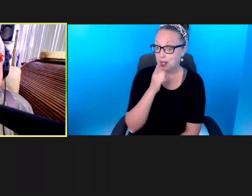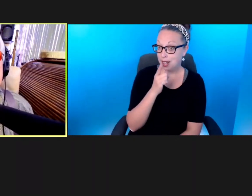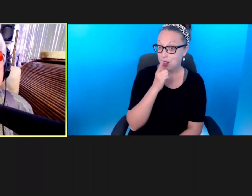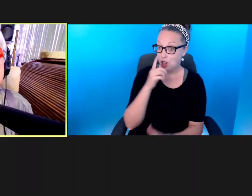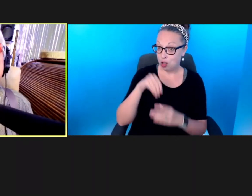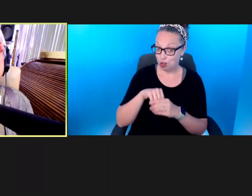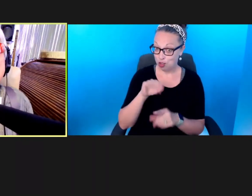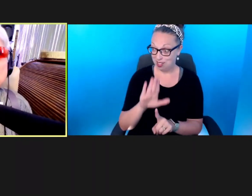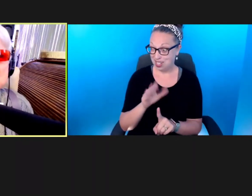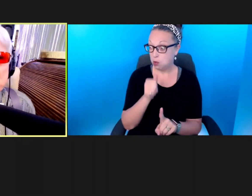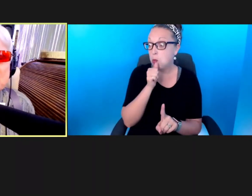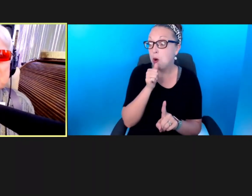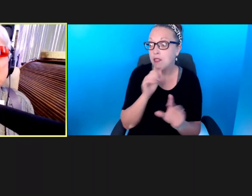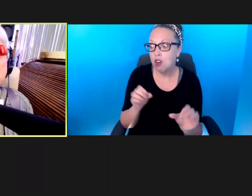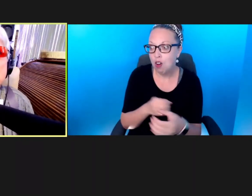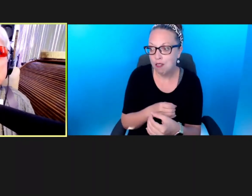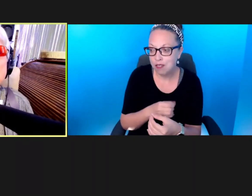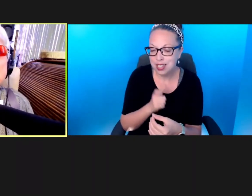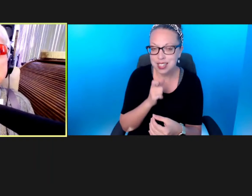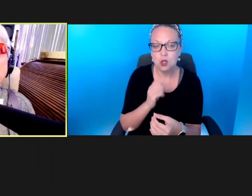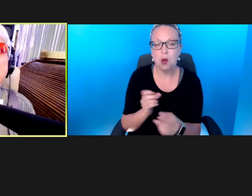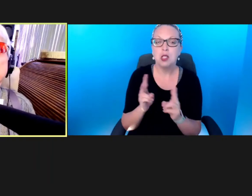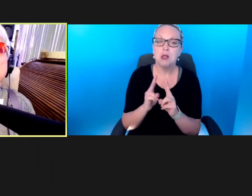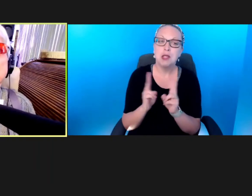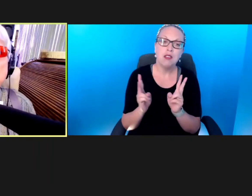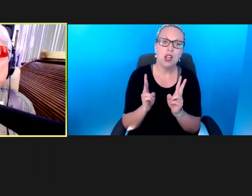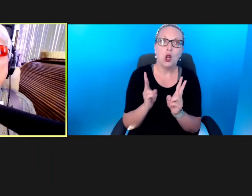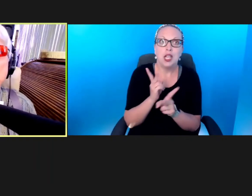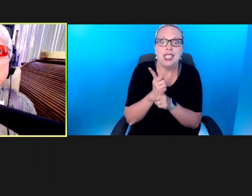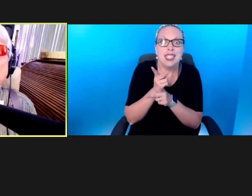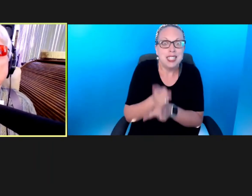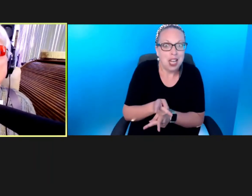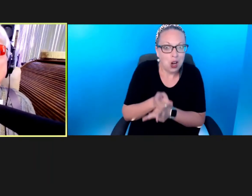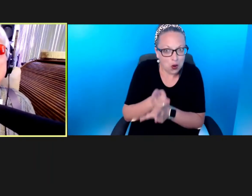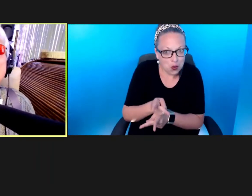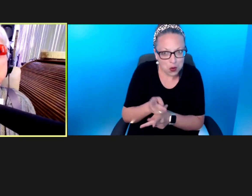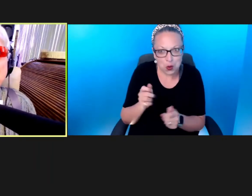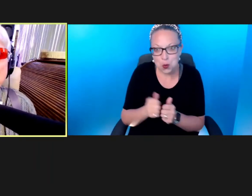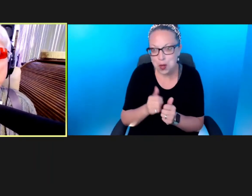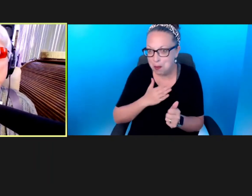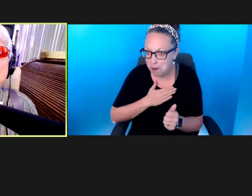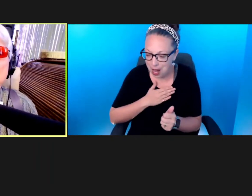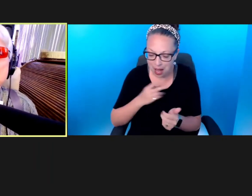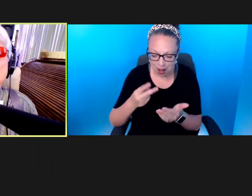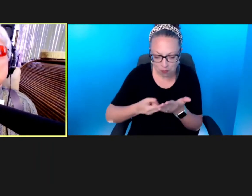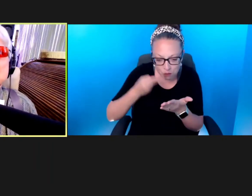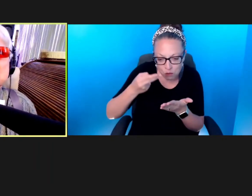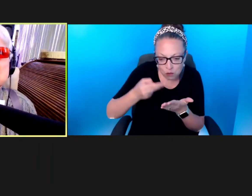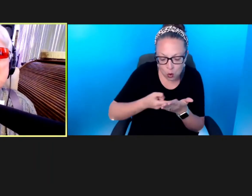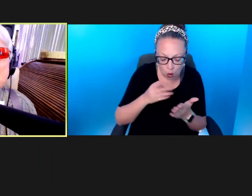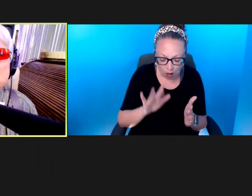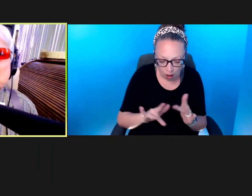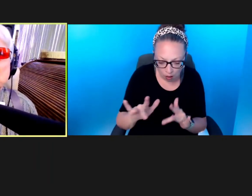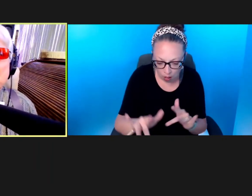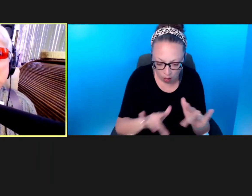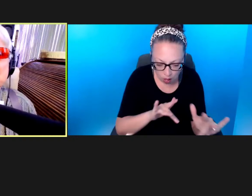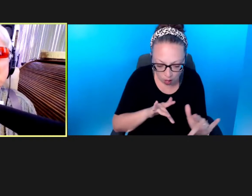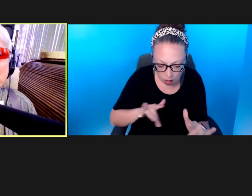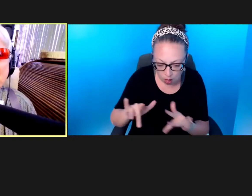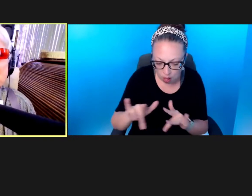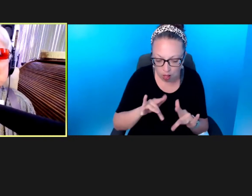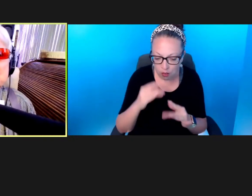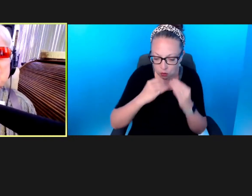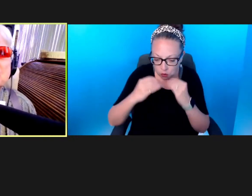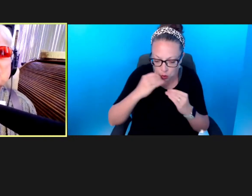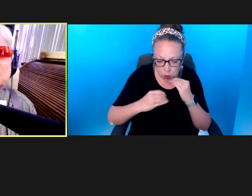private office. So I was being very careful, and with my fork I felt the food. He said it was a sandwich. Okay, I